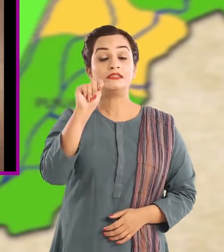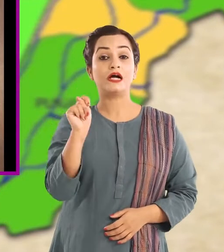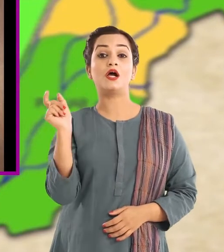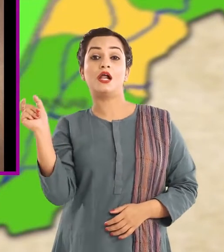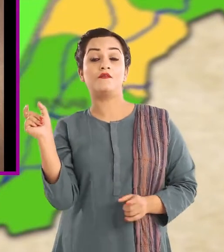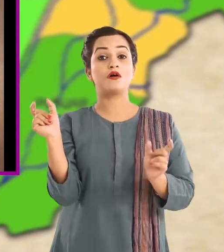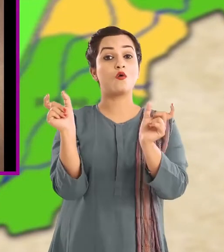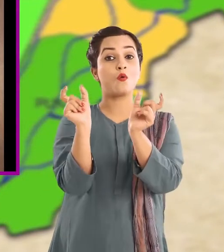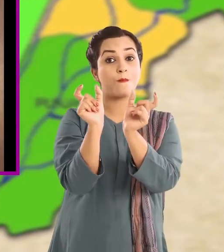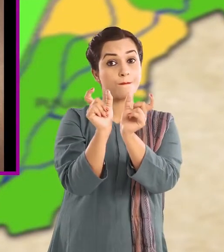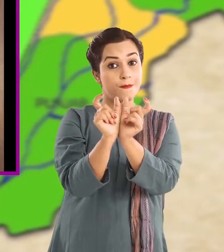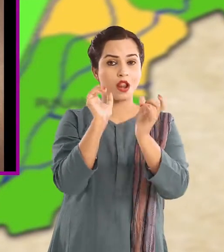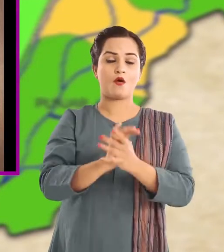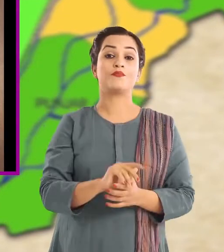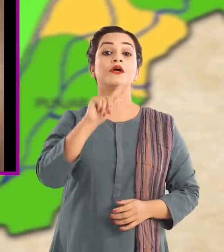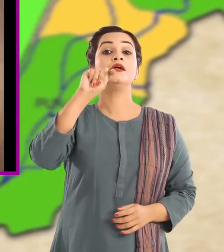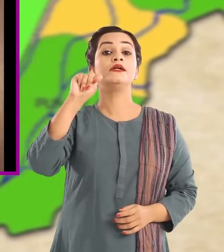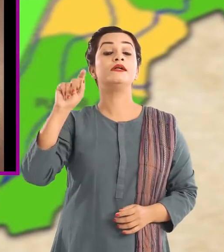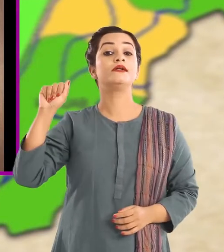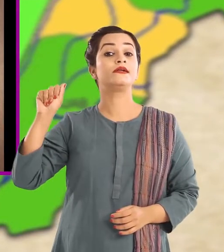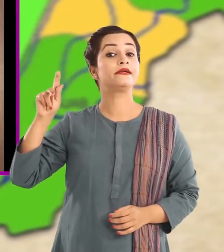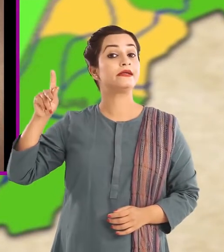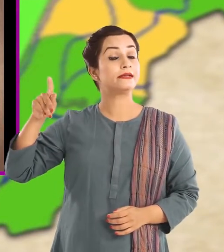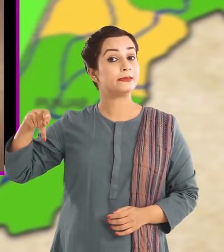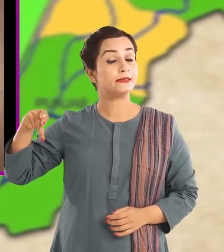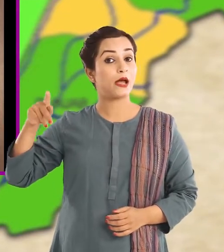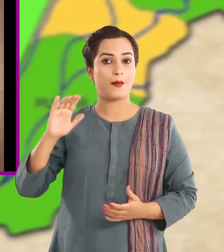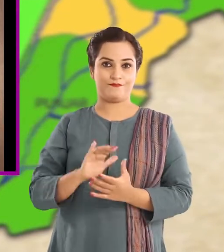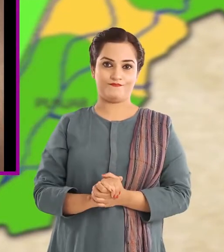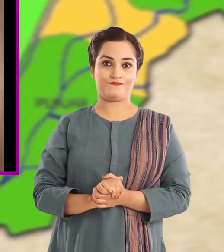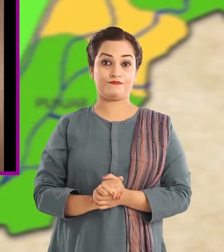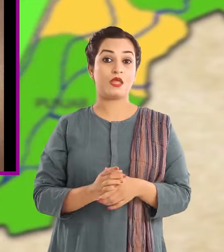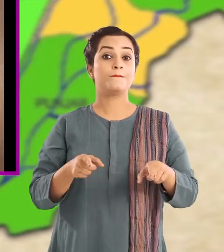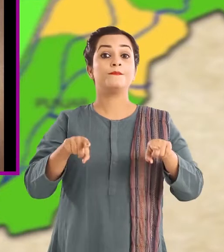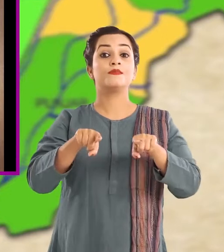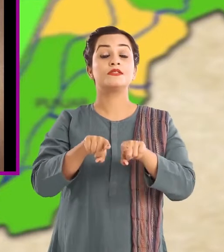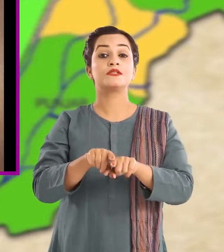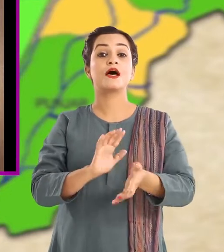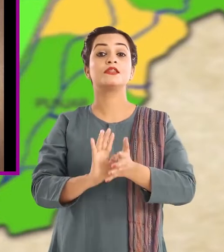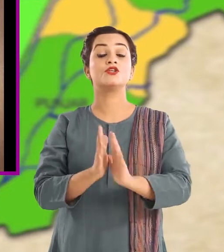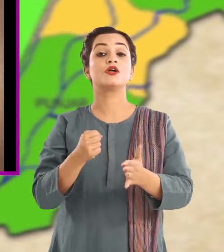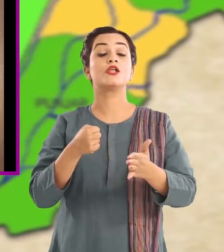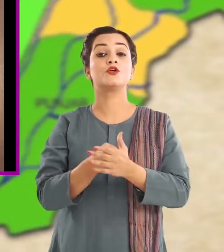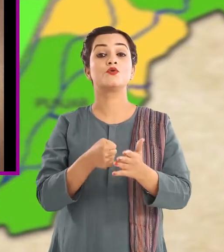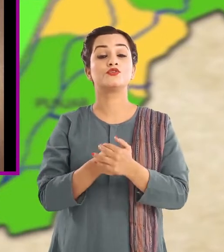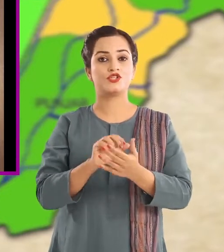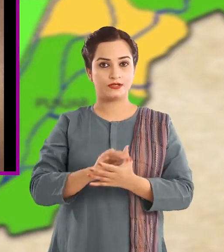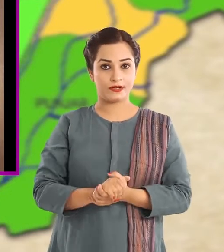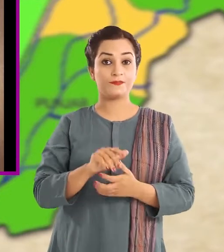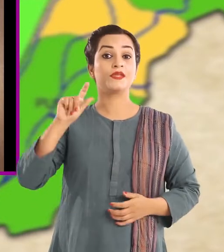App. Tap. Tap. Now you say it with me. T. App. Tap.